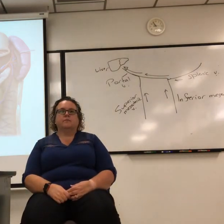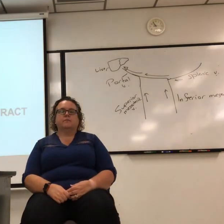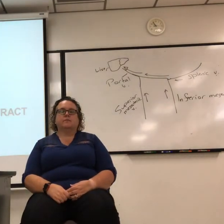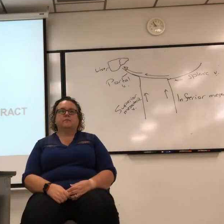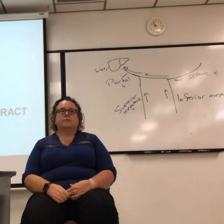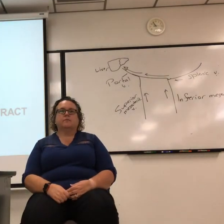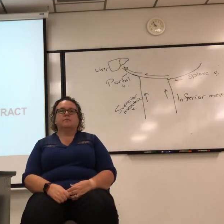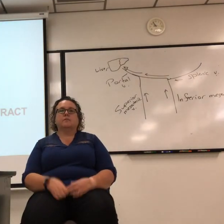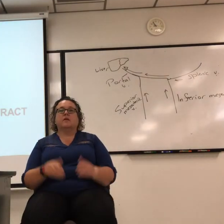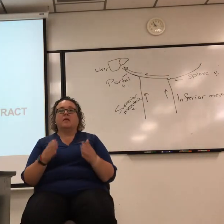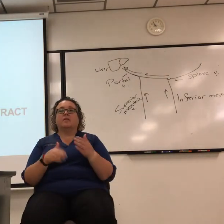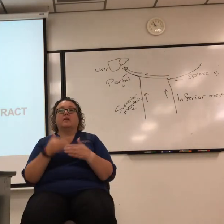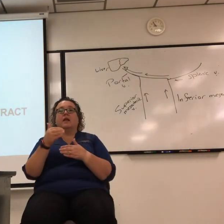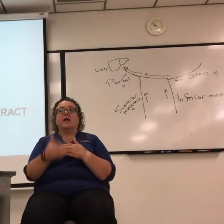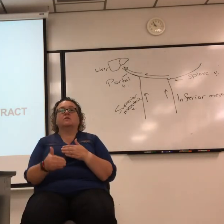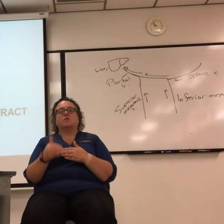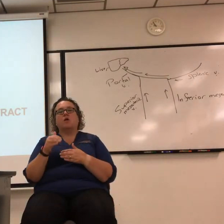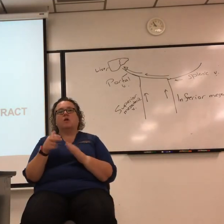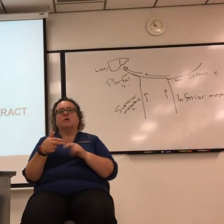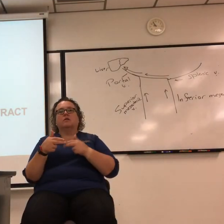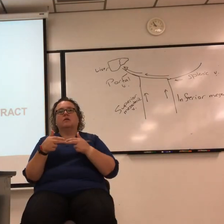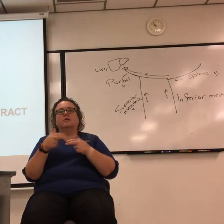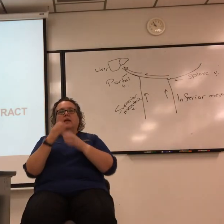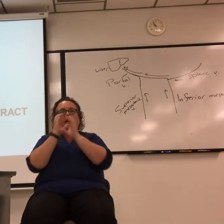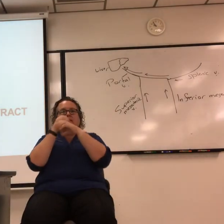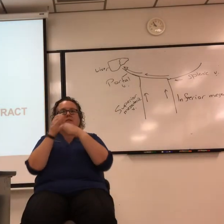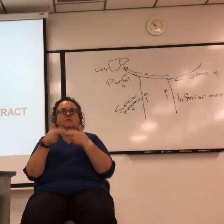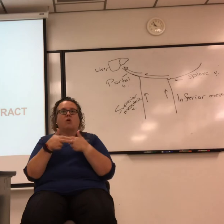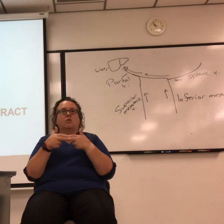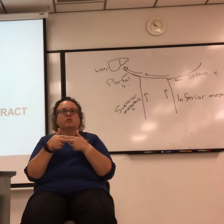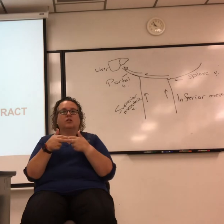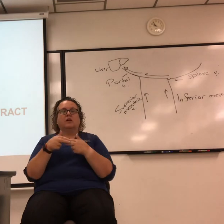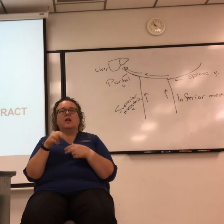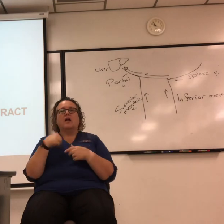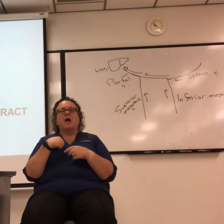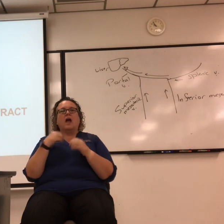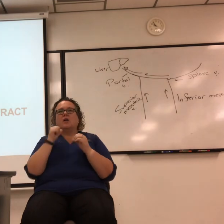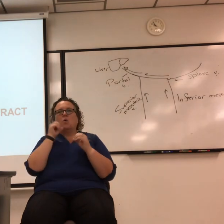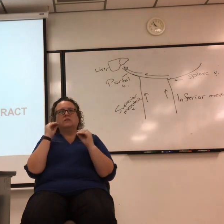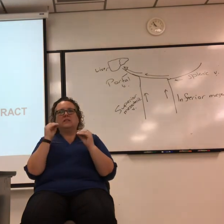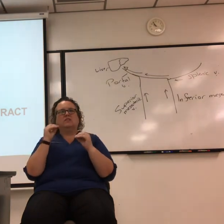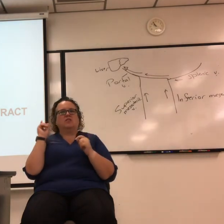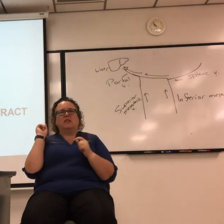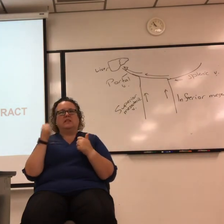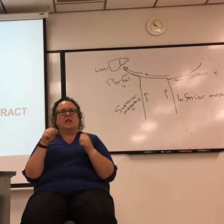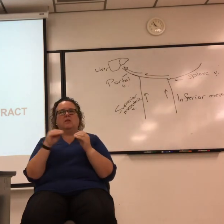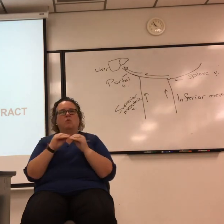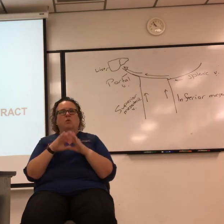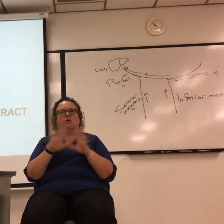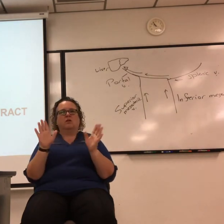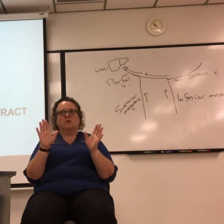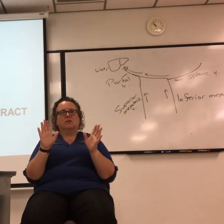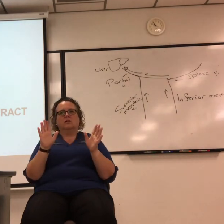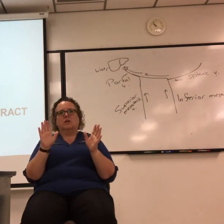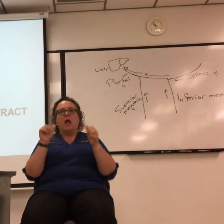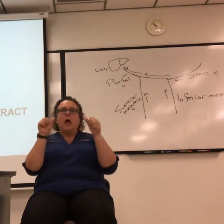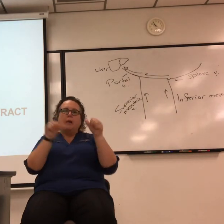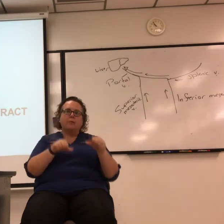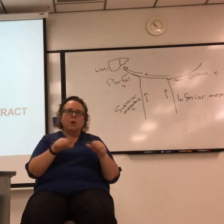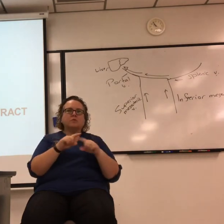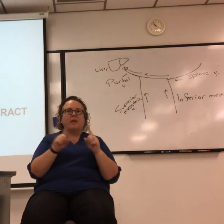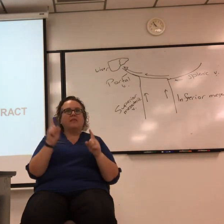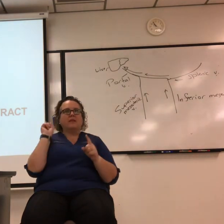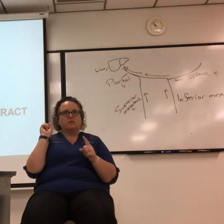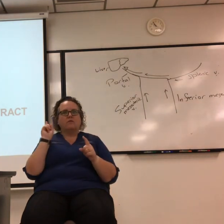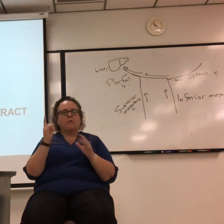The next slides are the histology of the GI tract, but you know, I posted the one, I don't teach from these anymore. It's like, these are from like a long